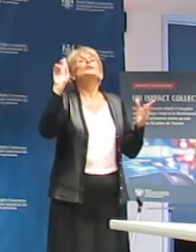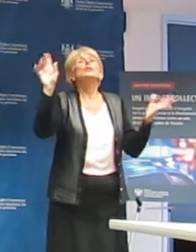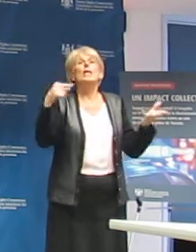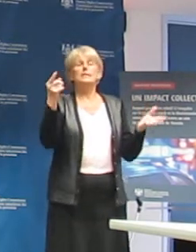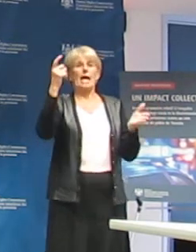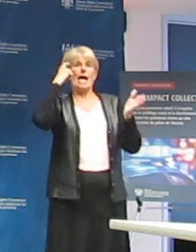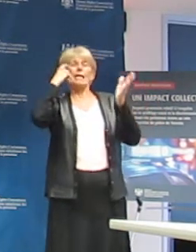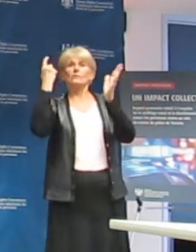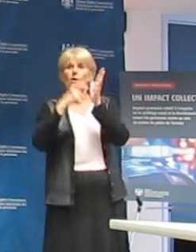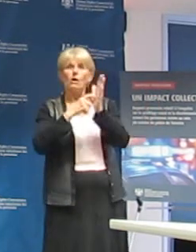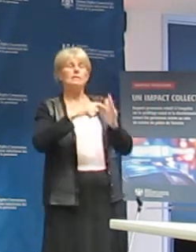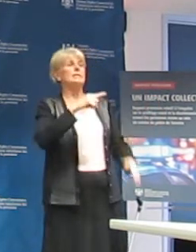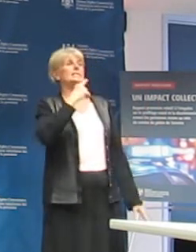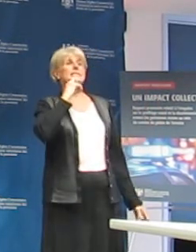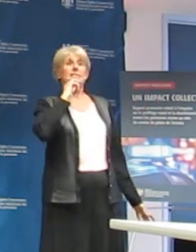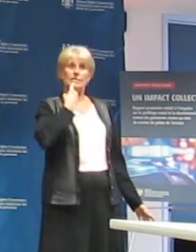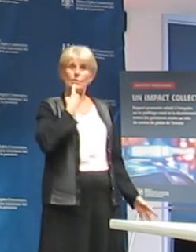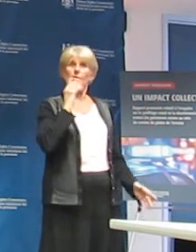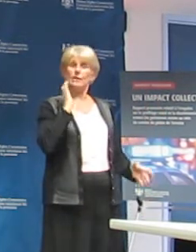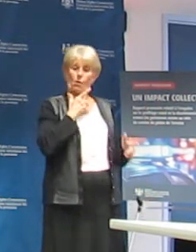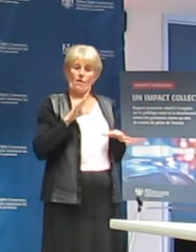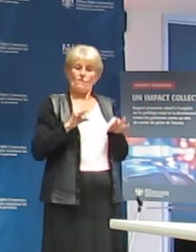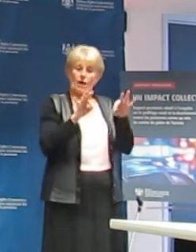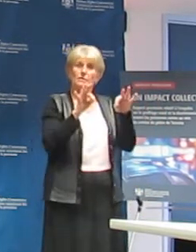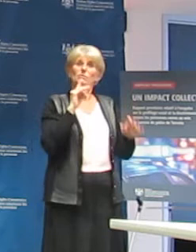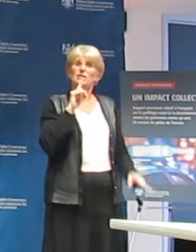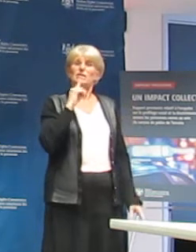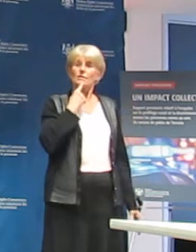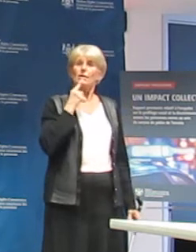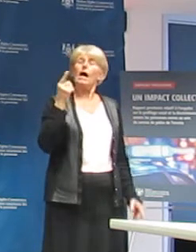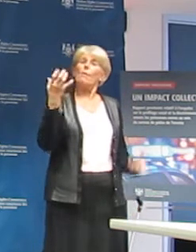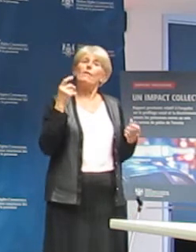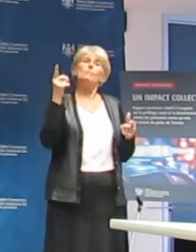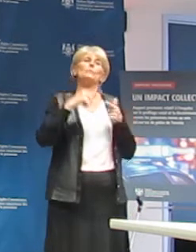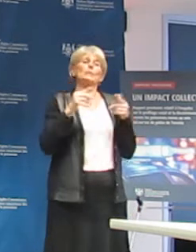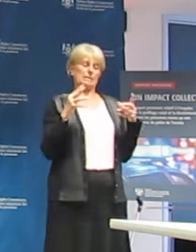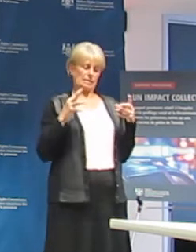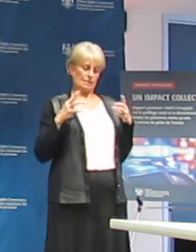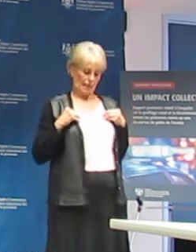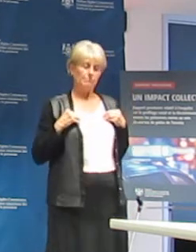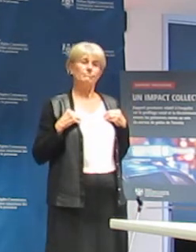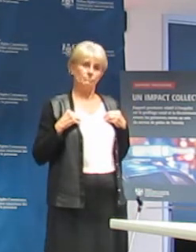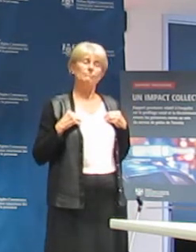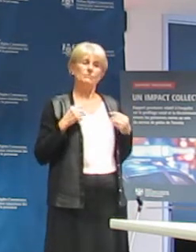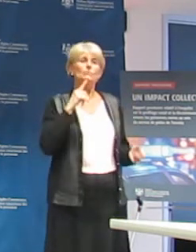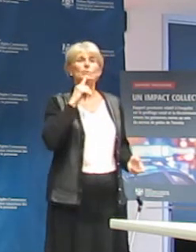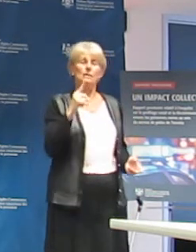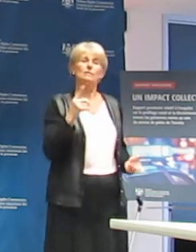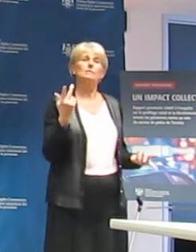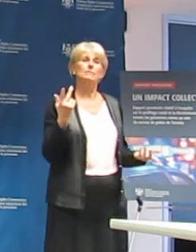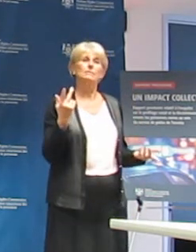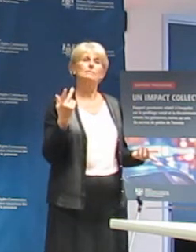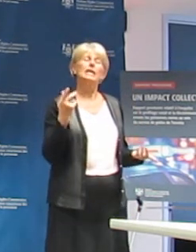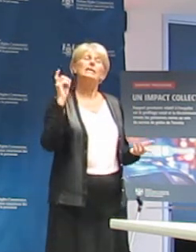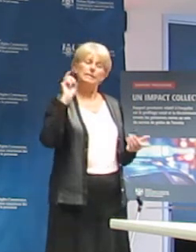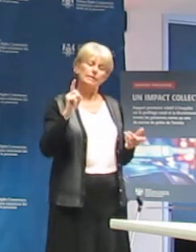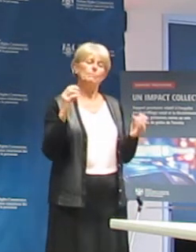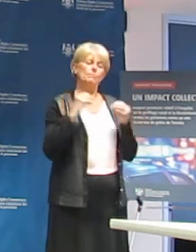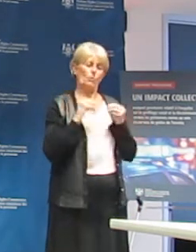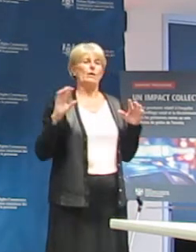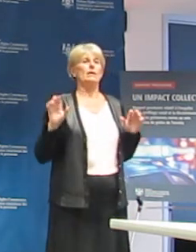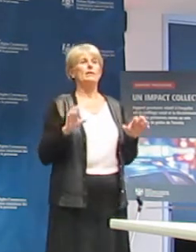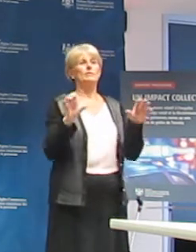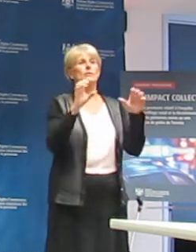acknowledge the seriousness of our findings and to accept that they are serious and warrant further